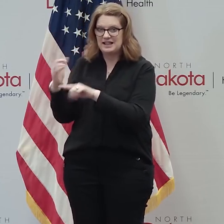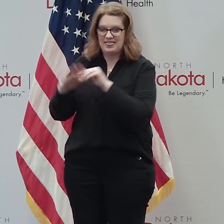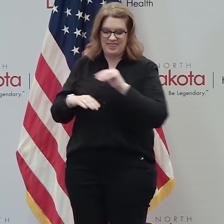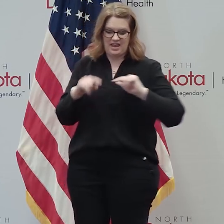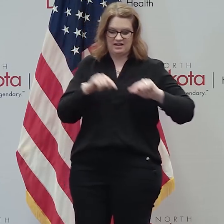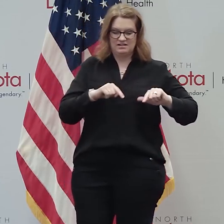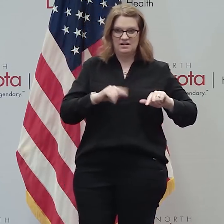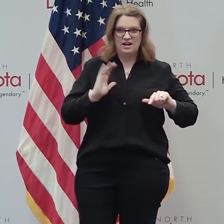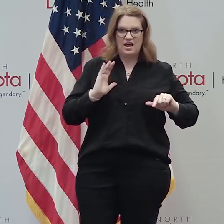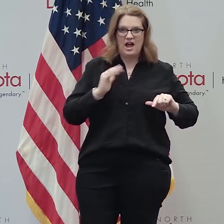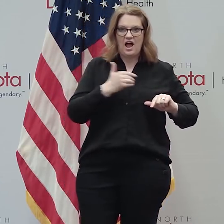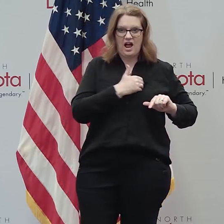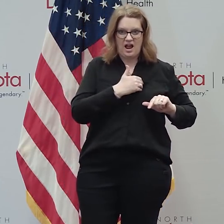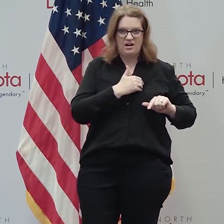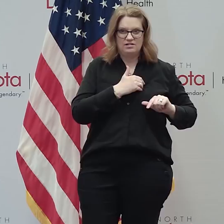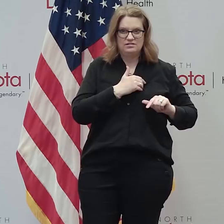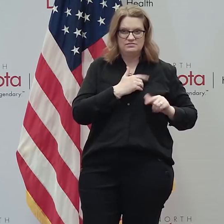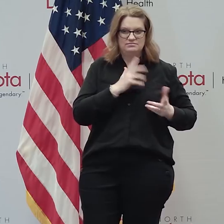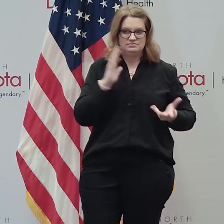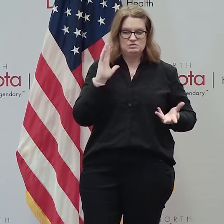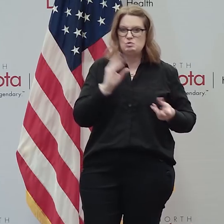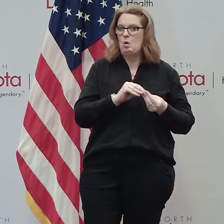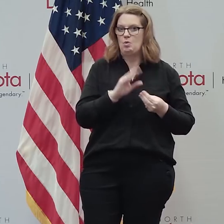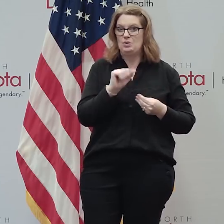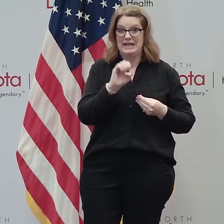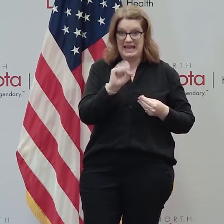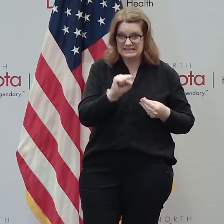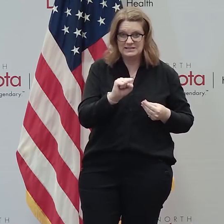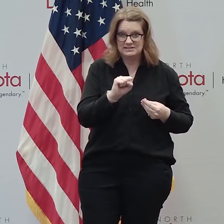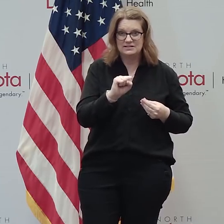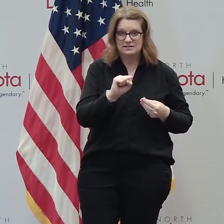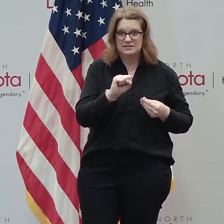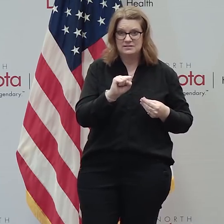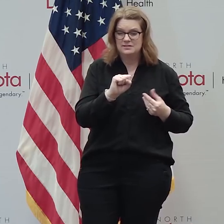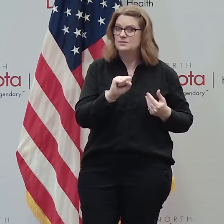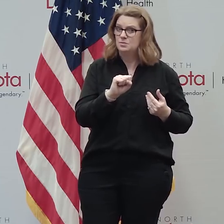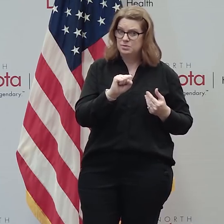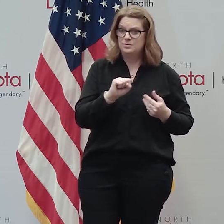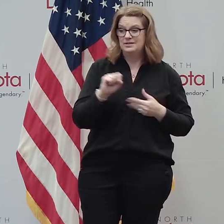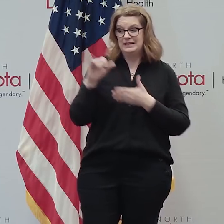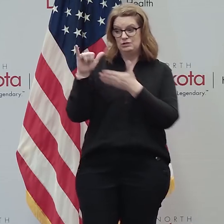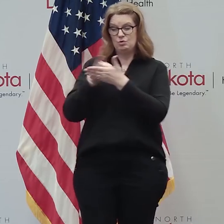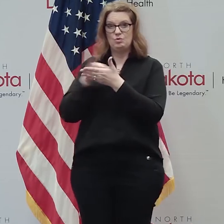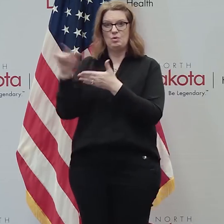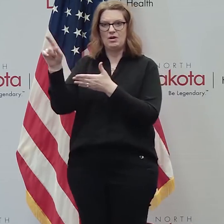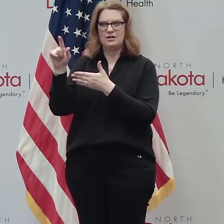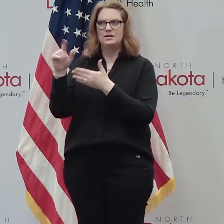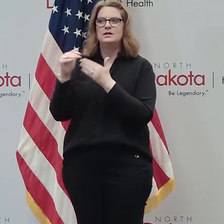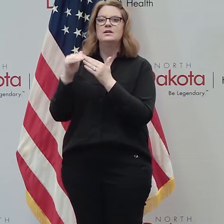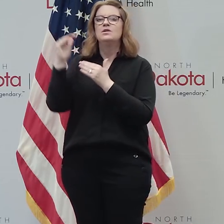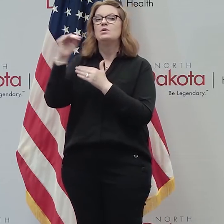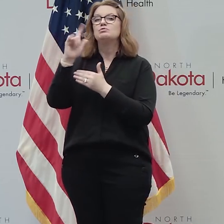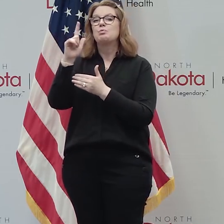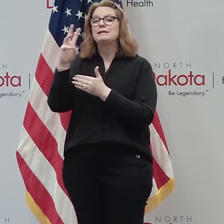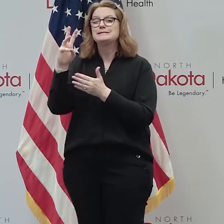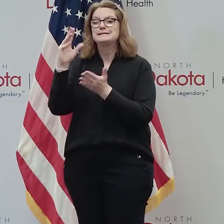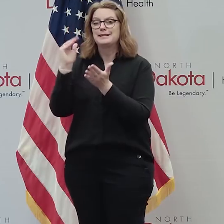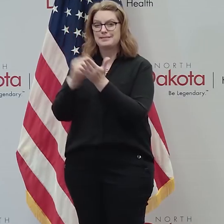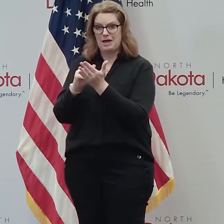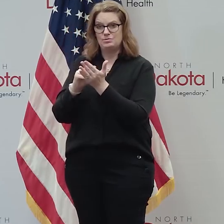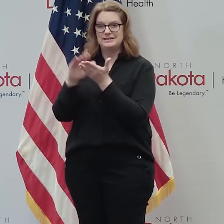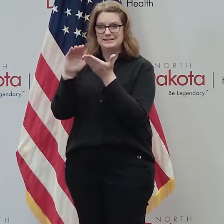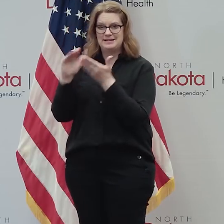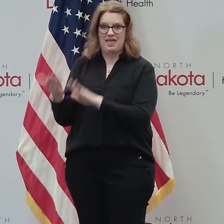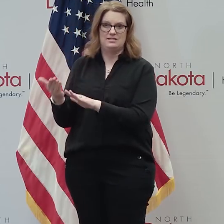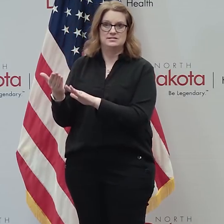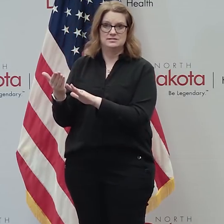had, than we've had just cases itself, and including, I mean, New York now has passed 26,000